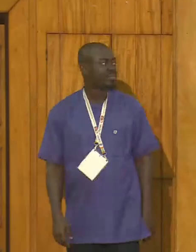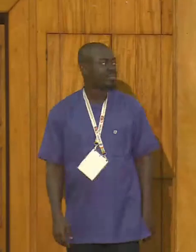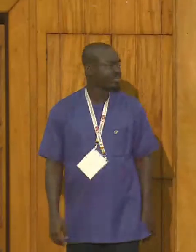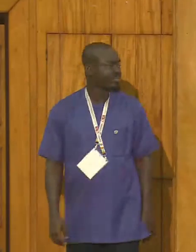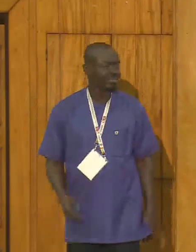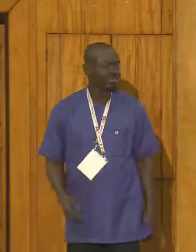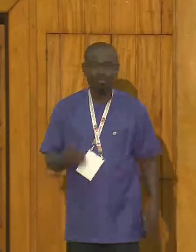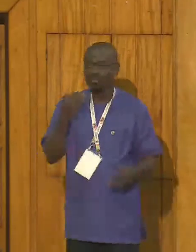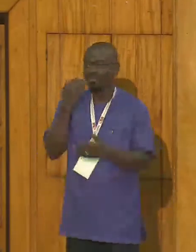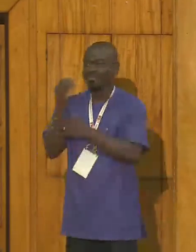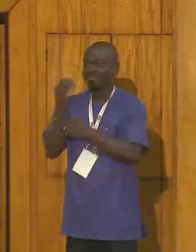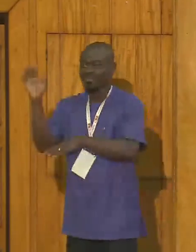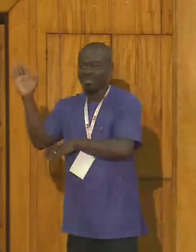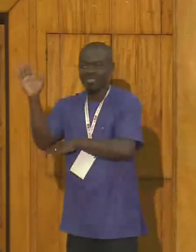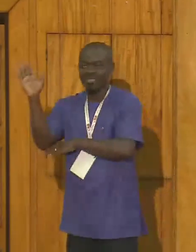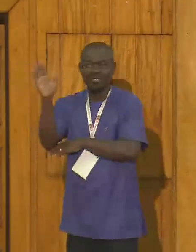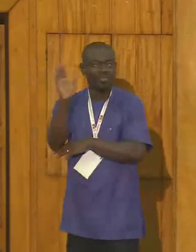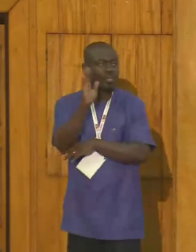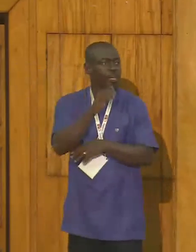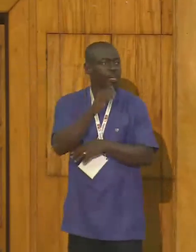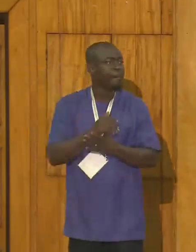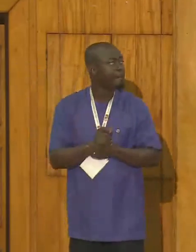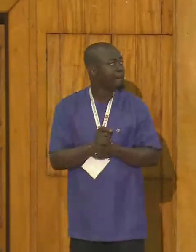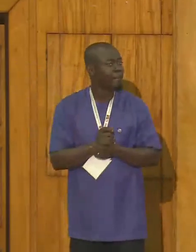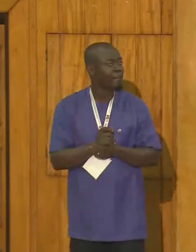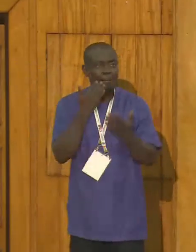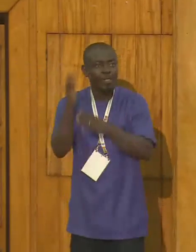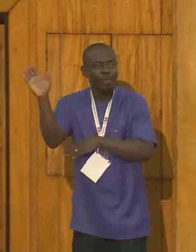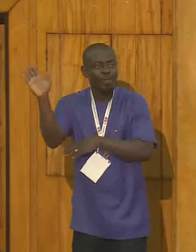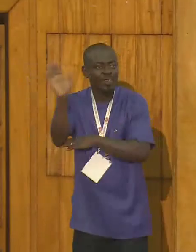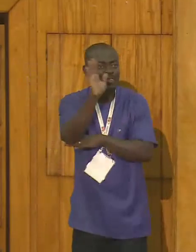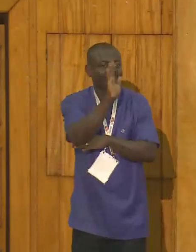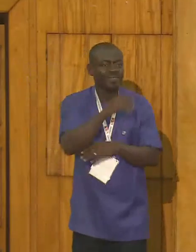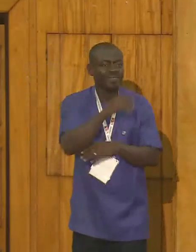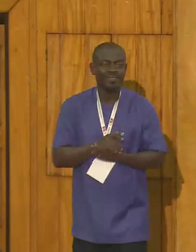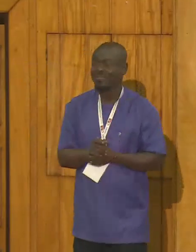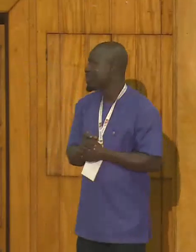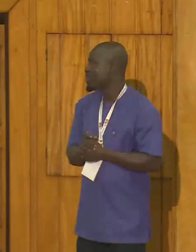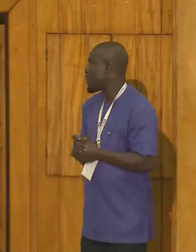Good afternoon, everyone. Good afternoon.